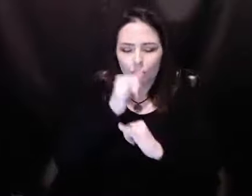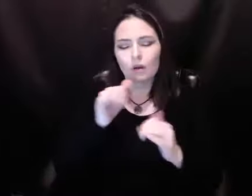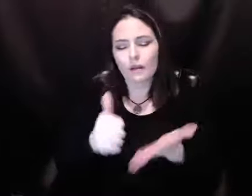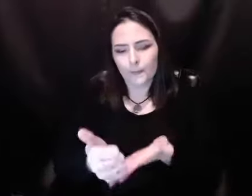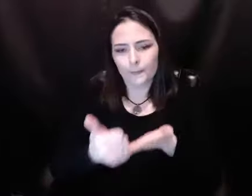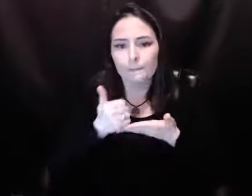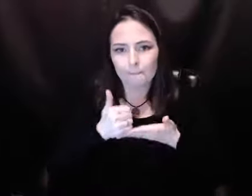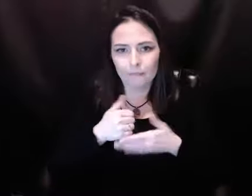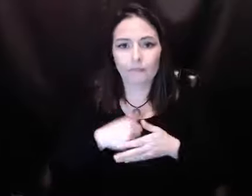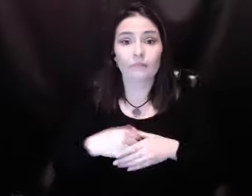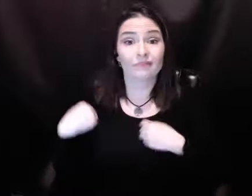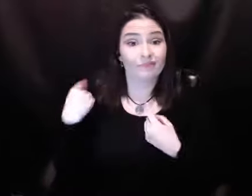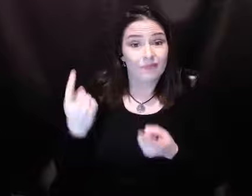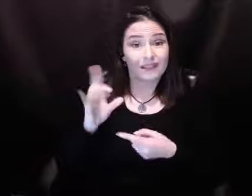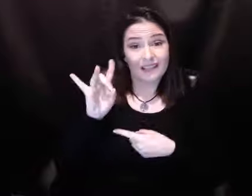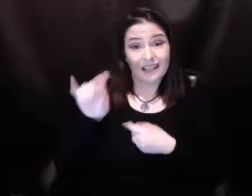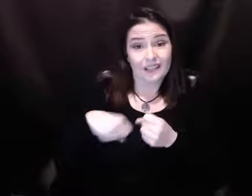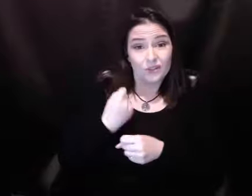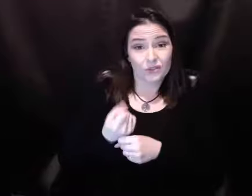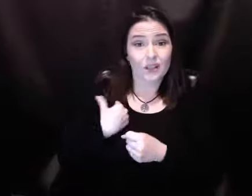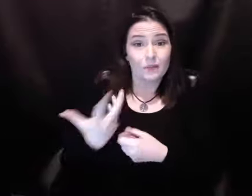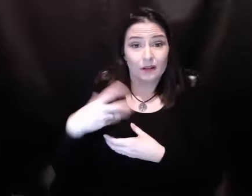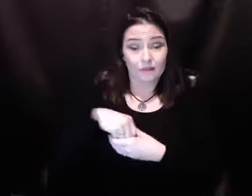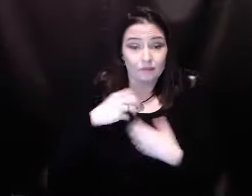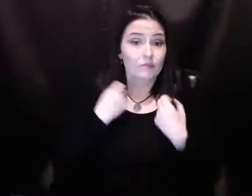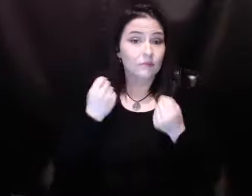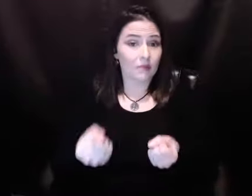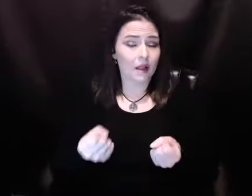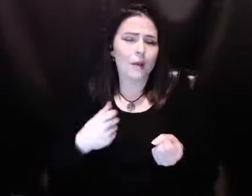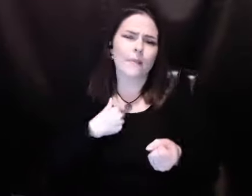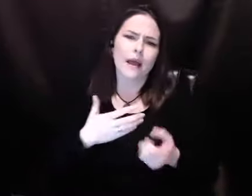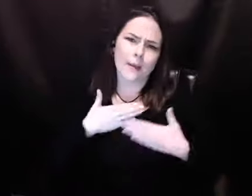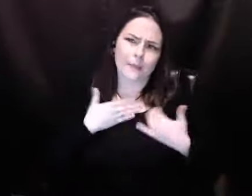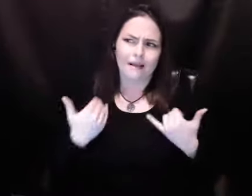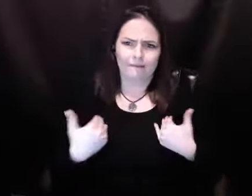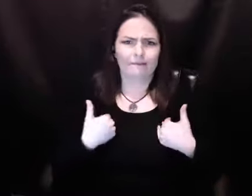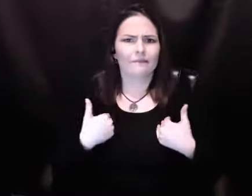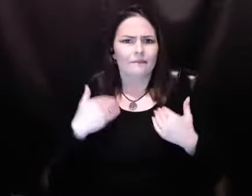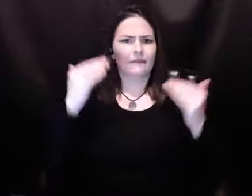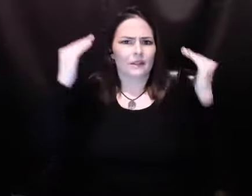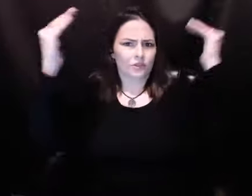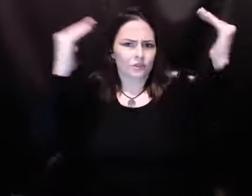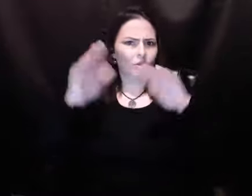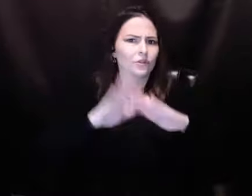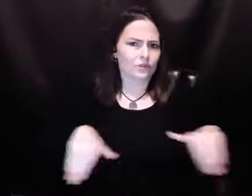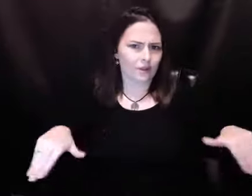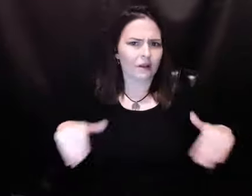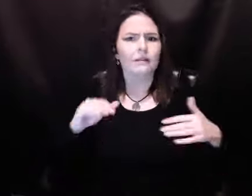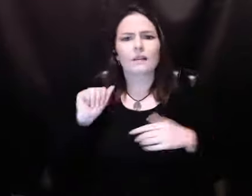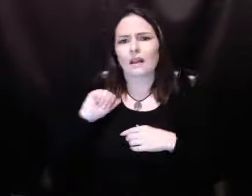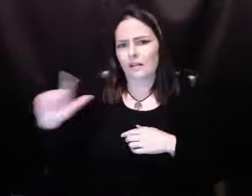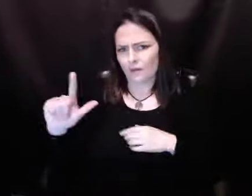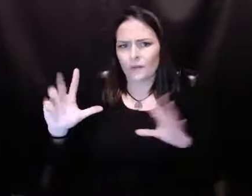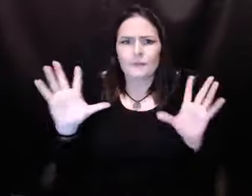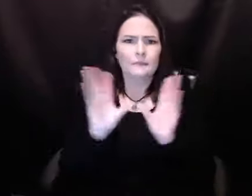my responsibilities and finding appropriate, healthful release from my physical, emotional, and spiritual experiences.